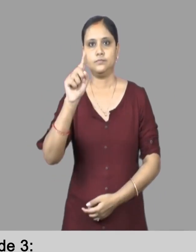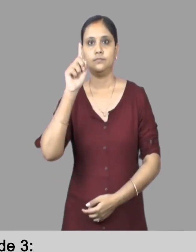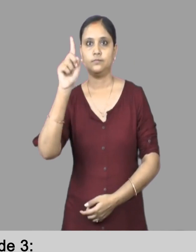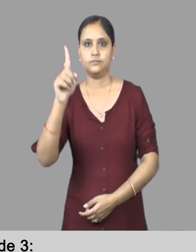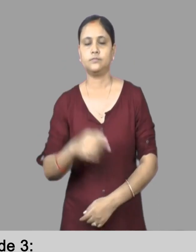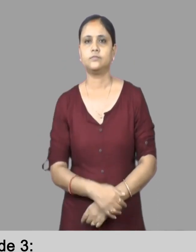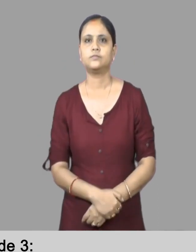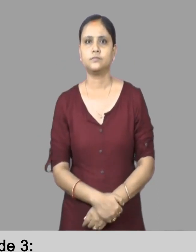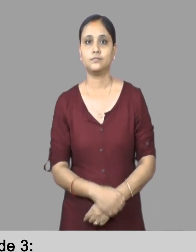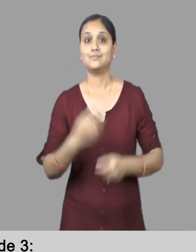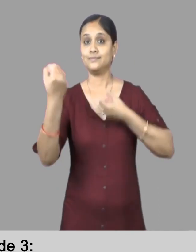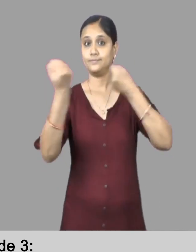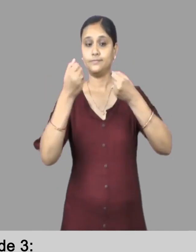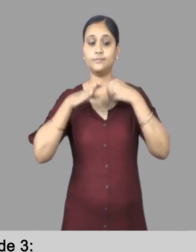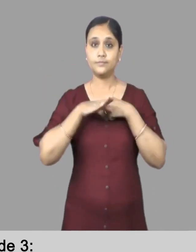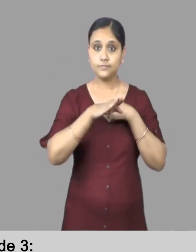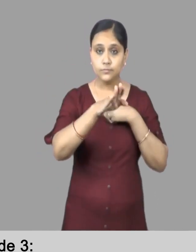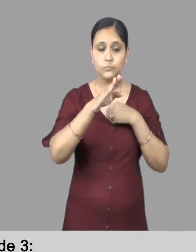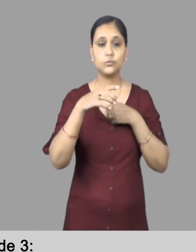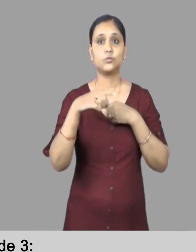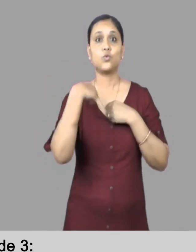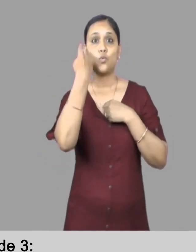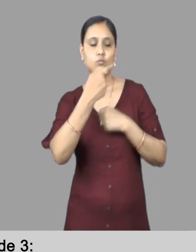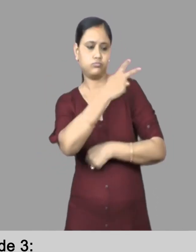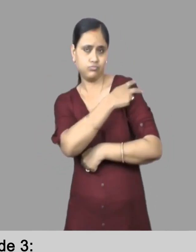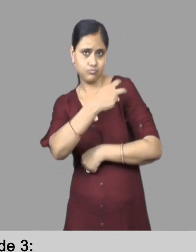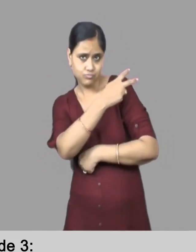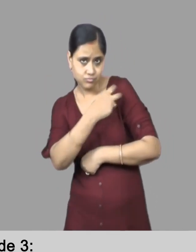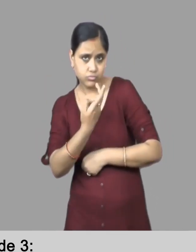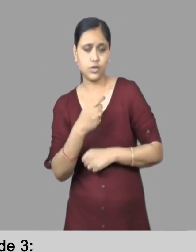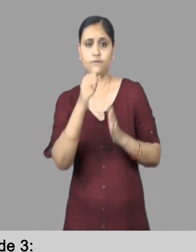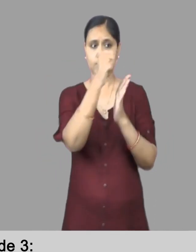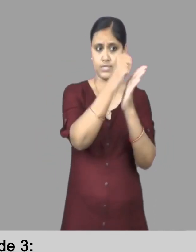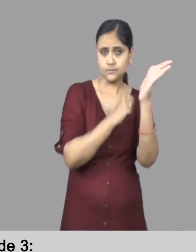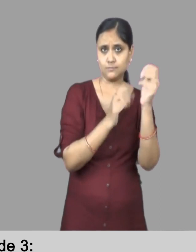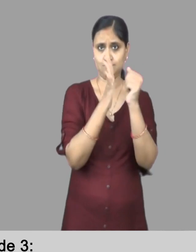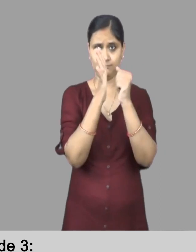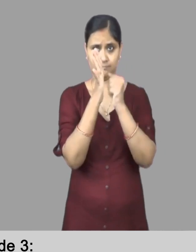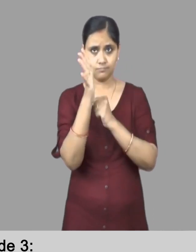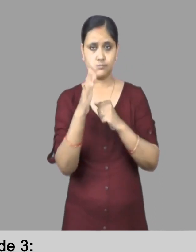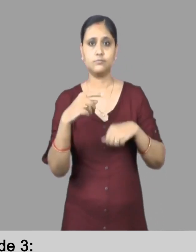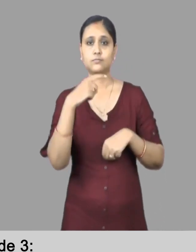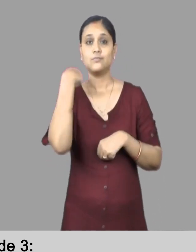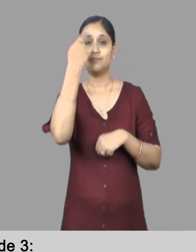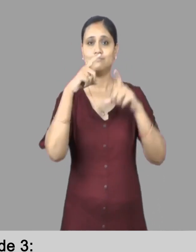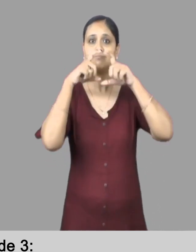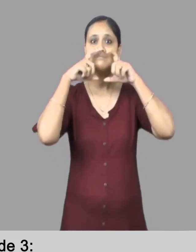1. Valet parking to be operational with operative staff wearing face